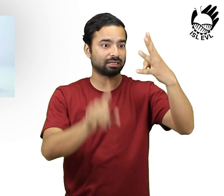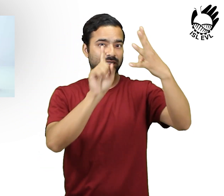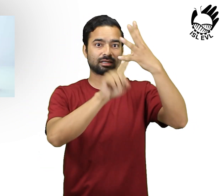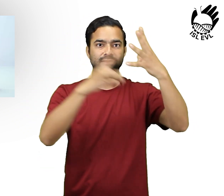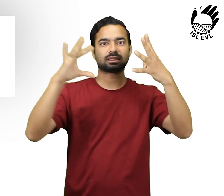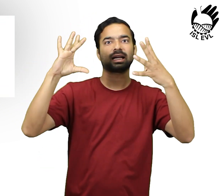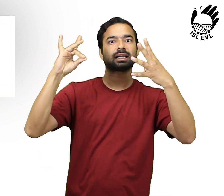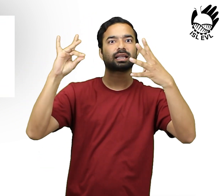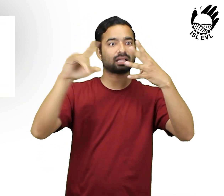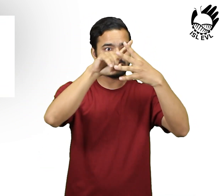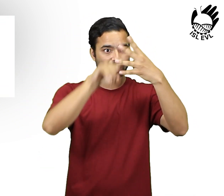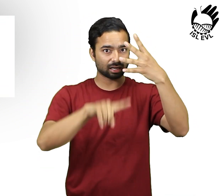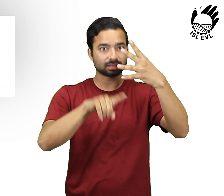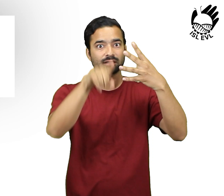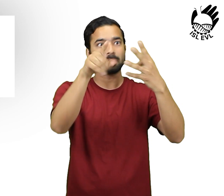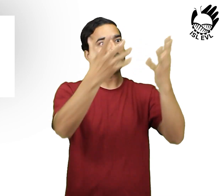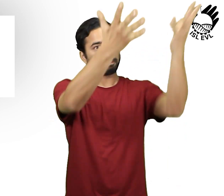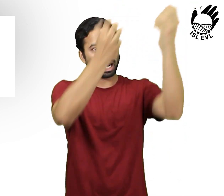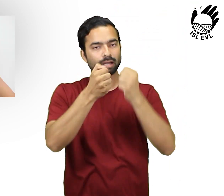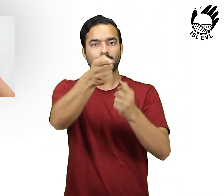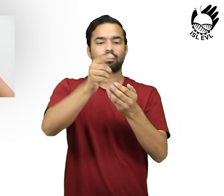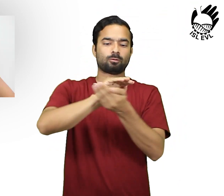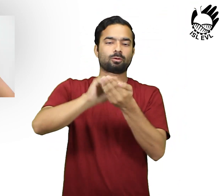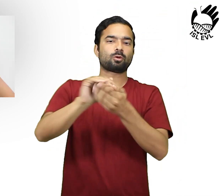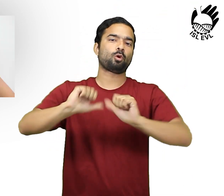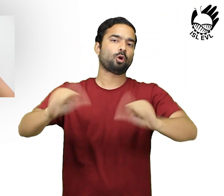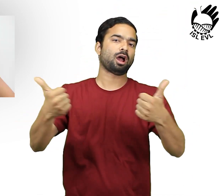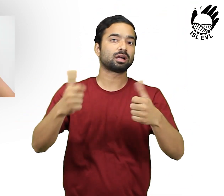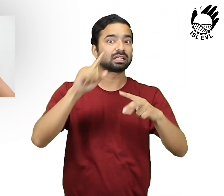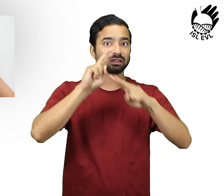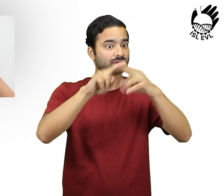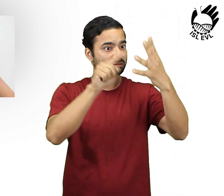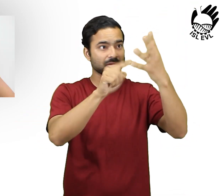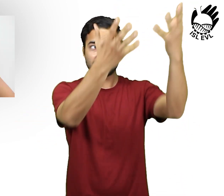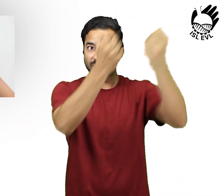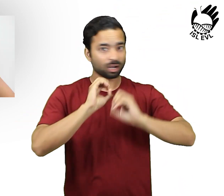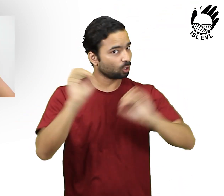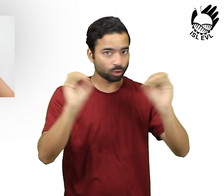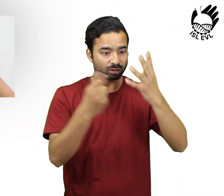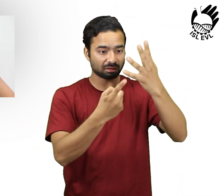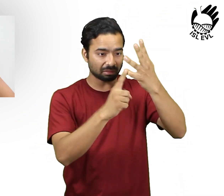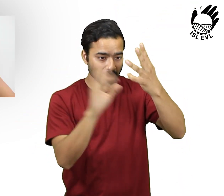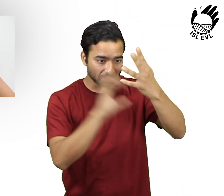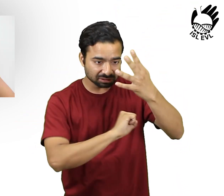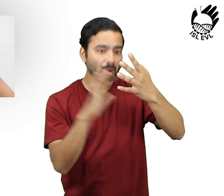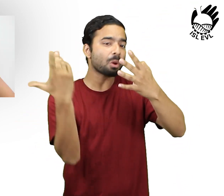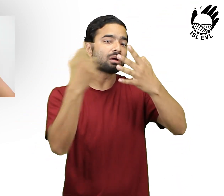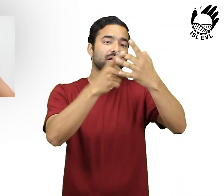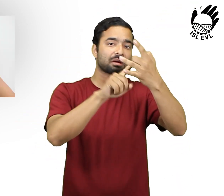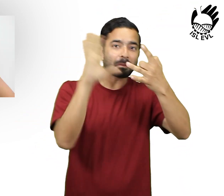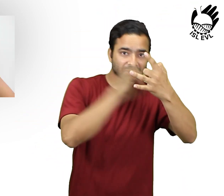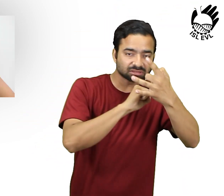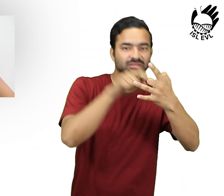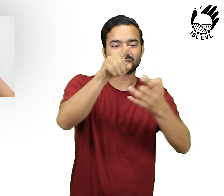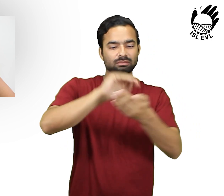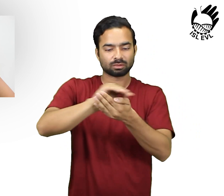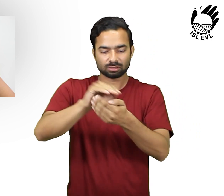So we need borax powder, borax solution, food color, and Fevicol. If we have missed any